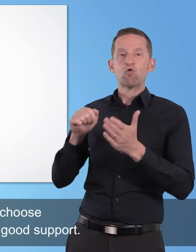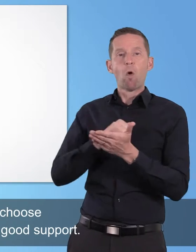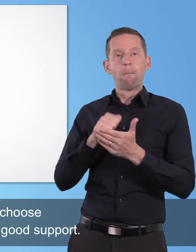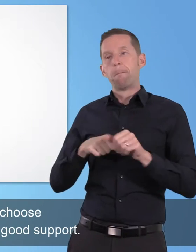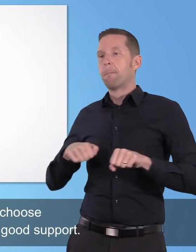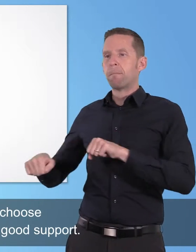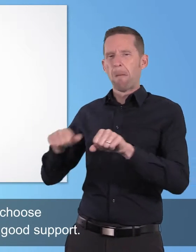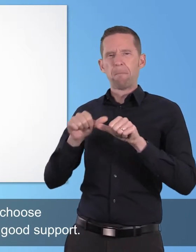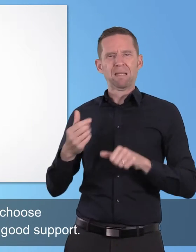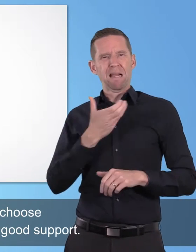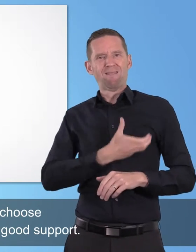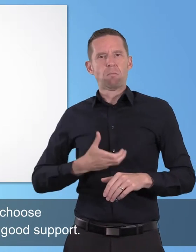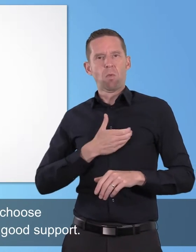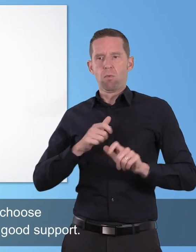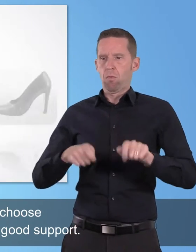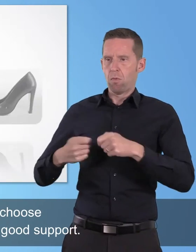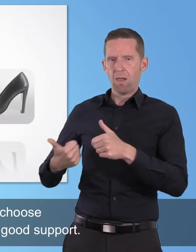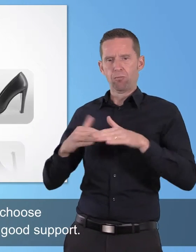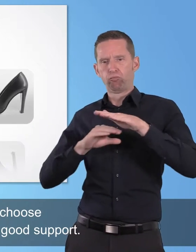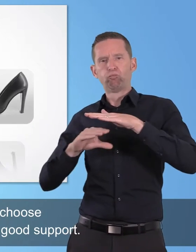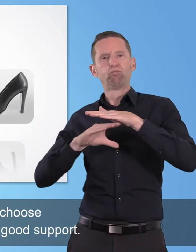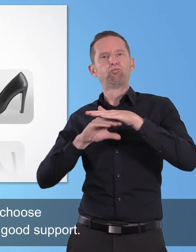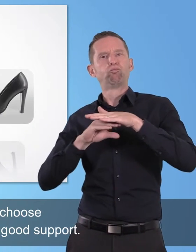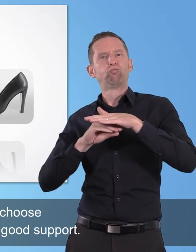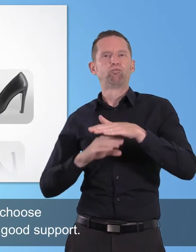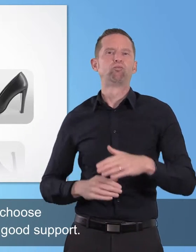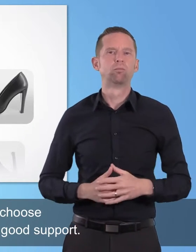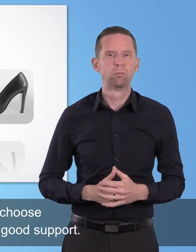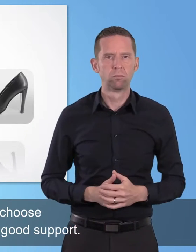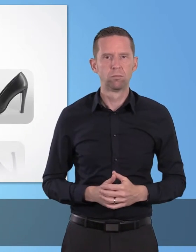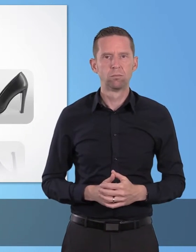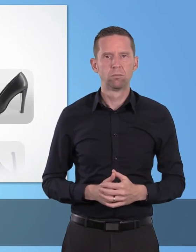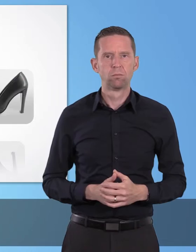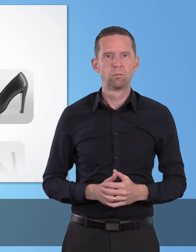While shopping, choose comfortable shoes with good support.